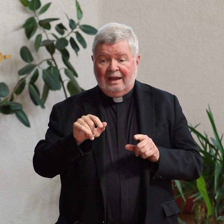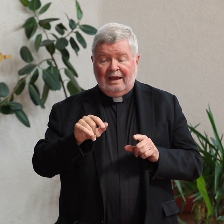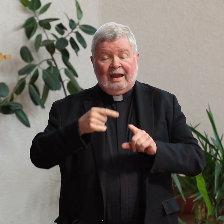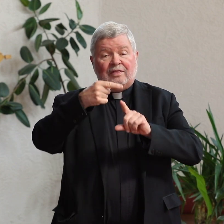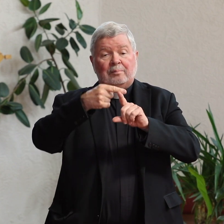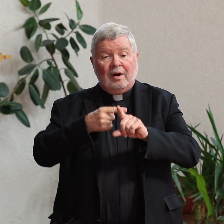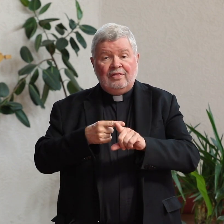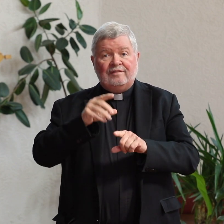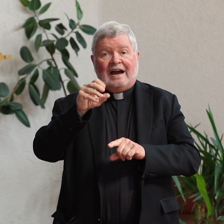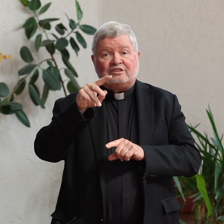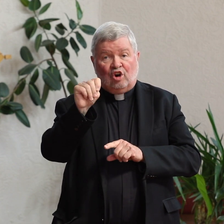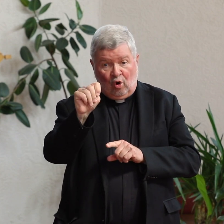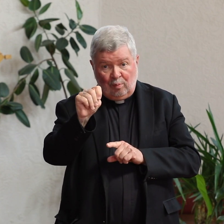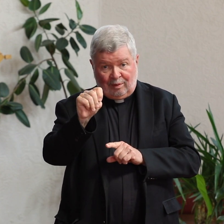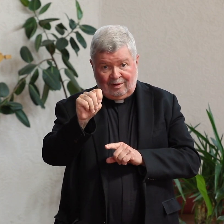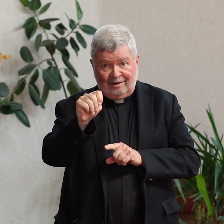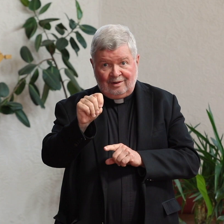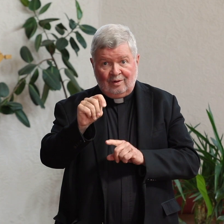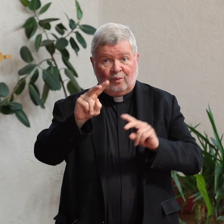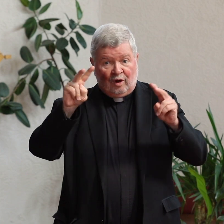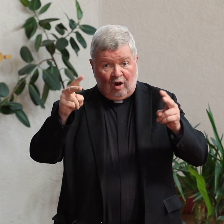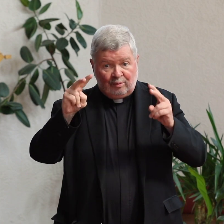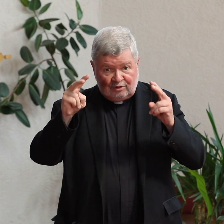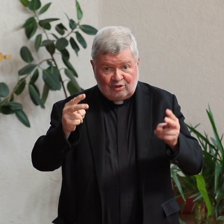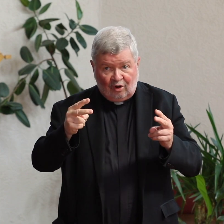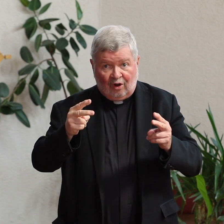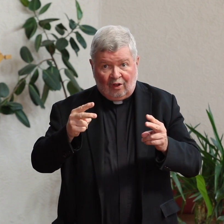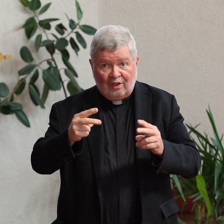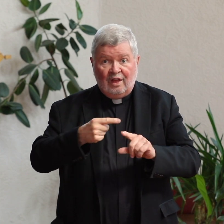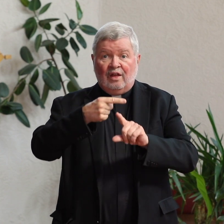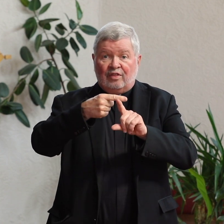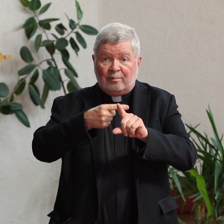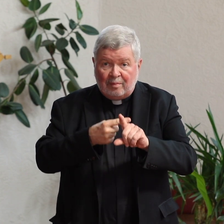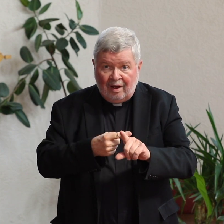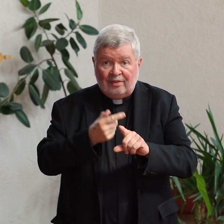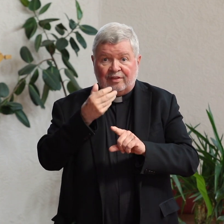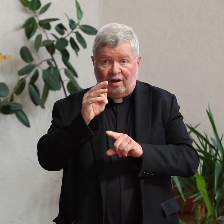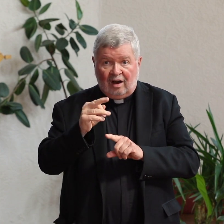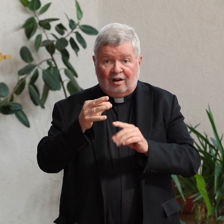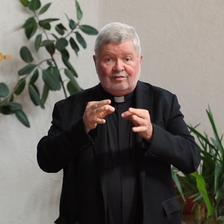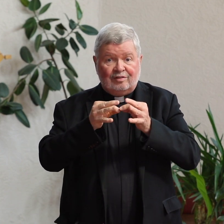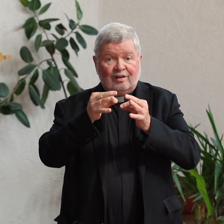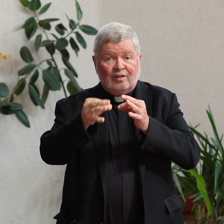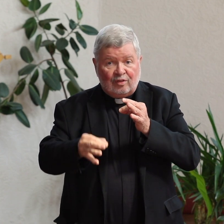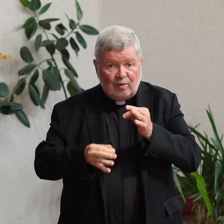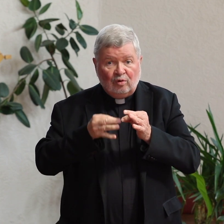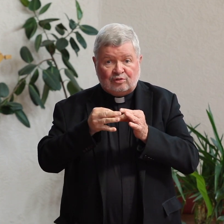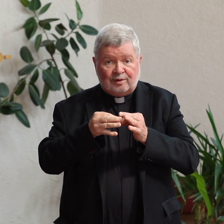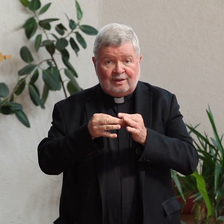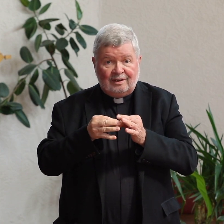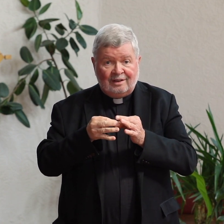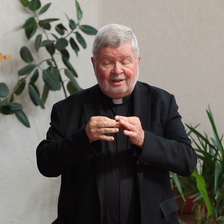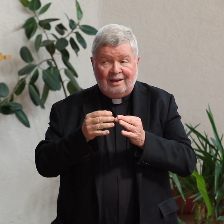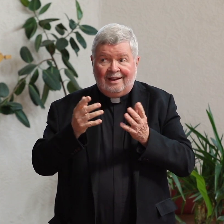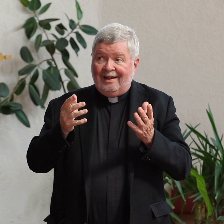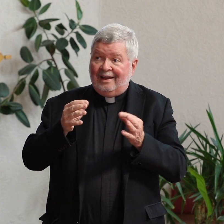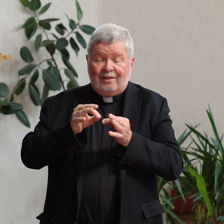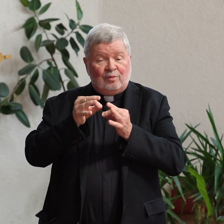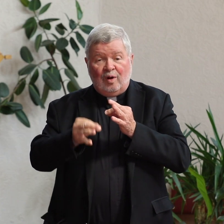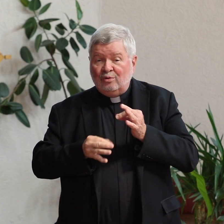And the month of October, we always call the month of the Rosary. And the Rosary